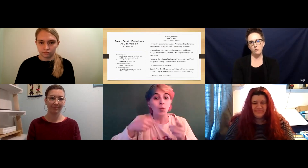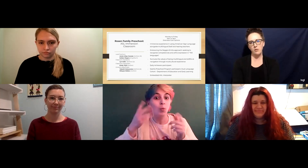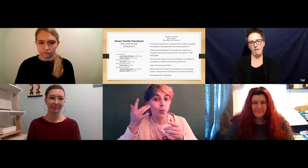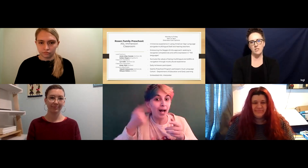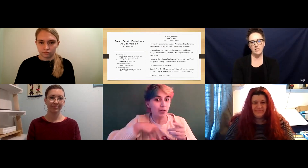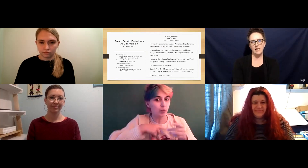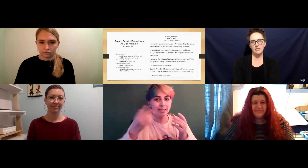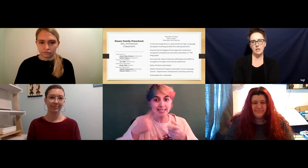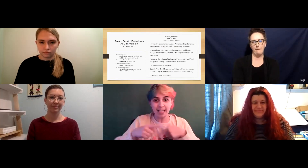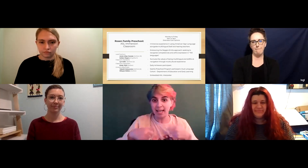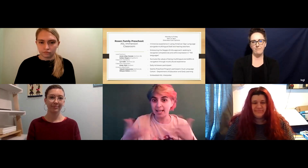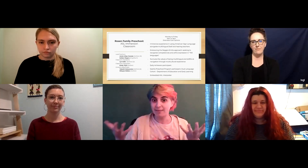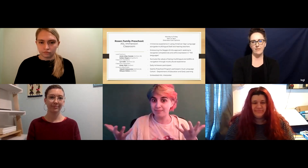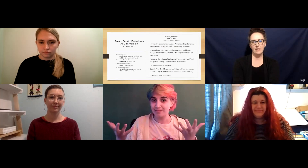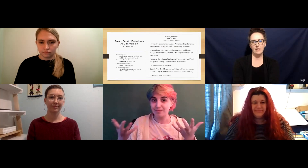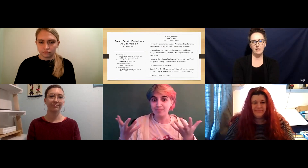that we really emphasize.